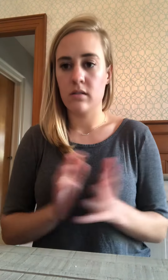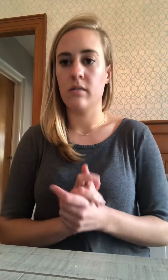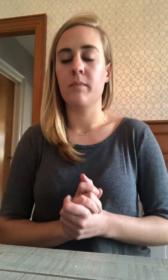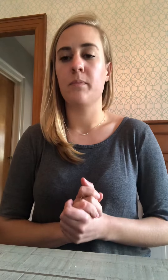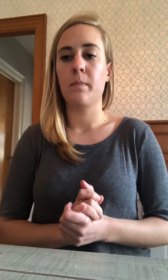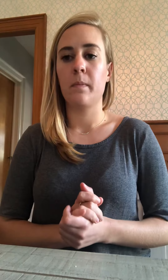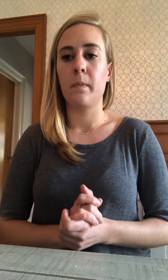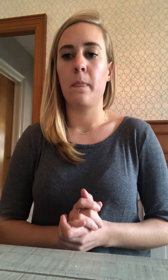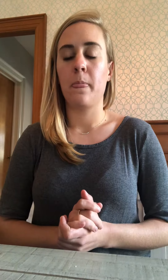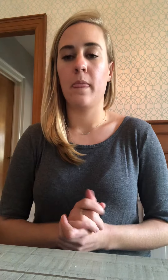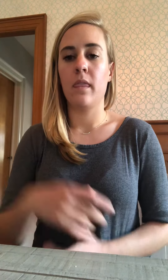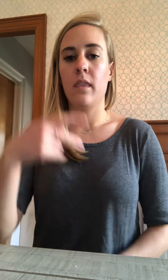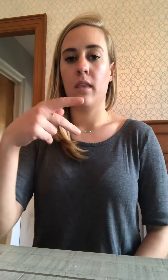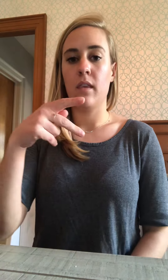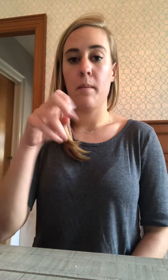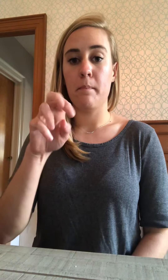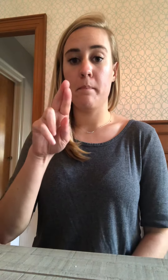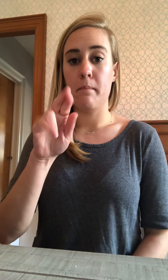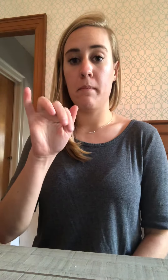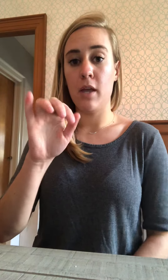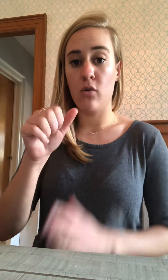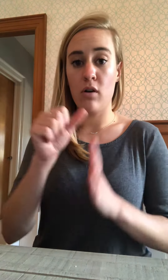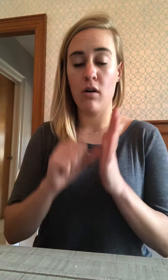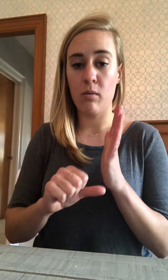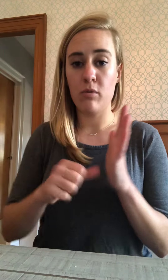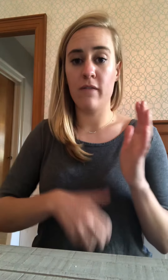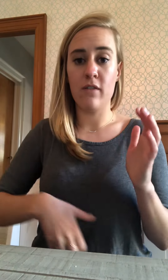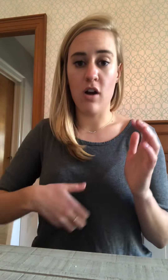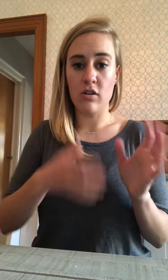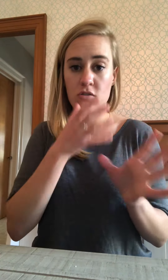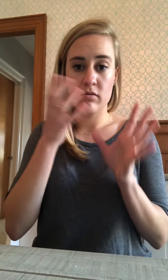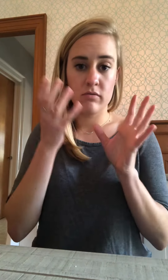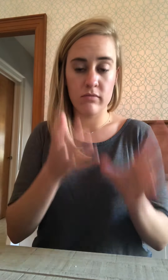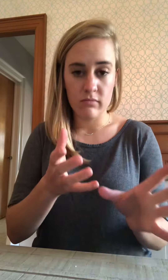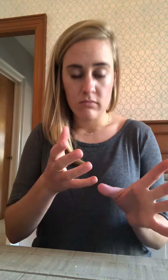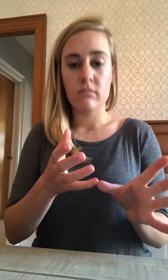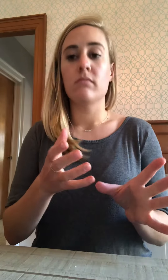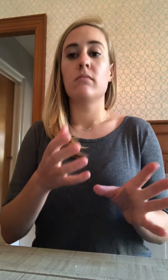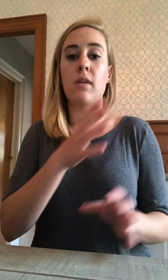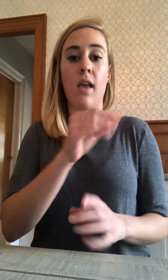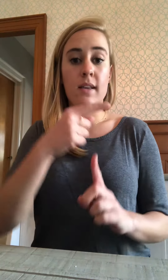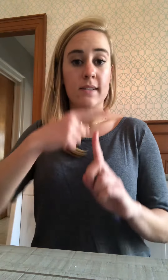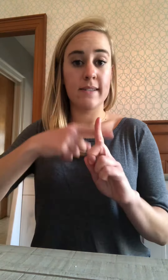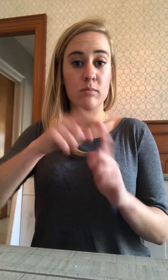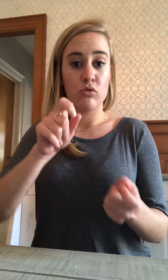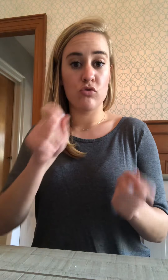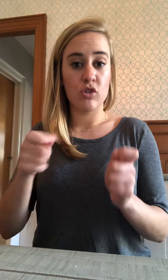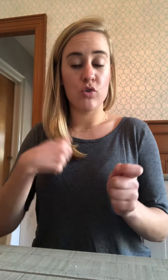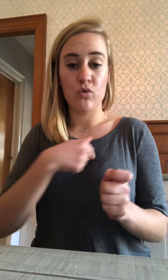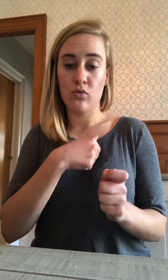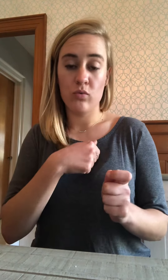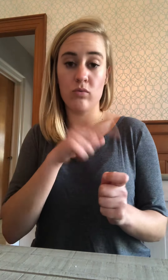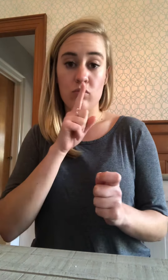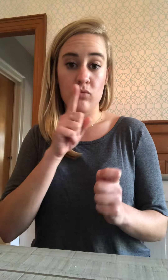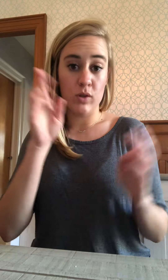perioperative nausea and vomiting are very common. Temperature changes we worry about a lot because a small group of people has got malignant